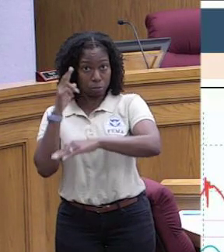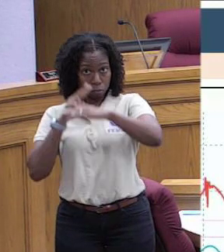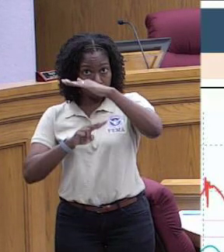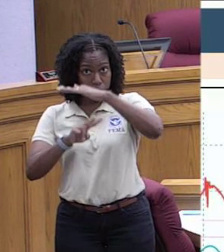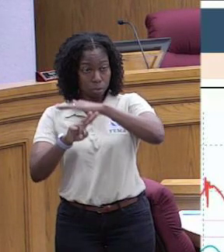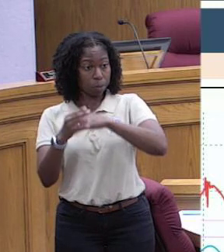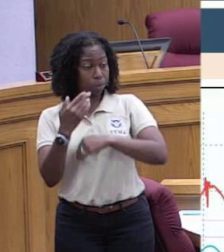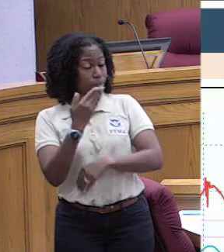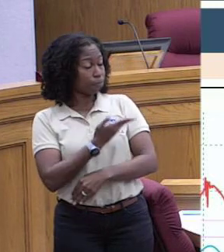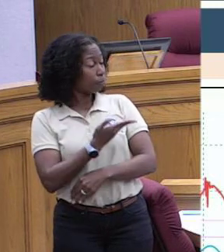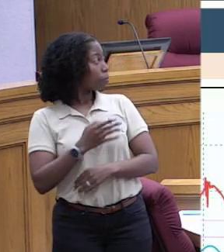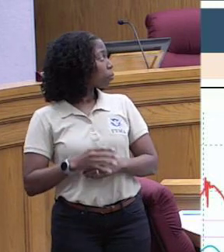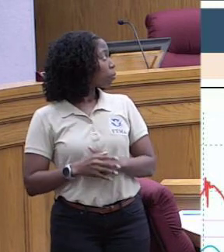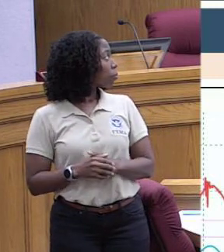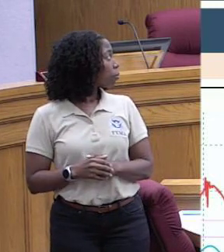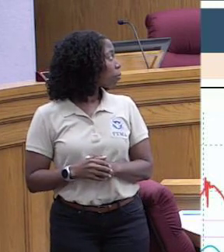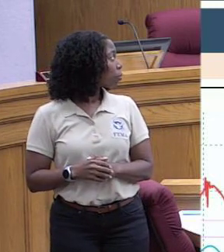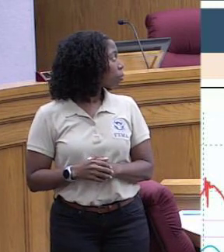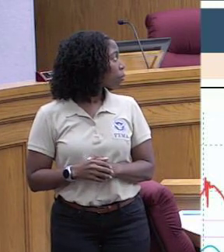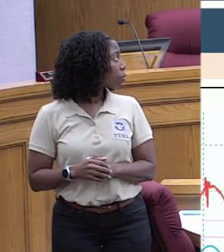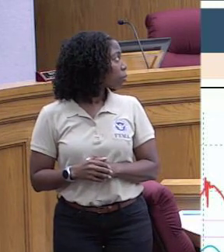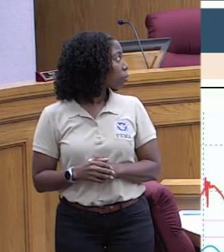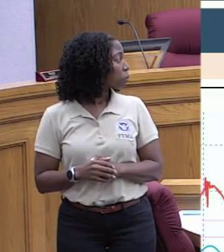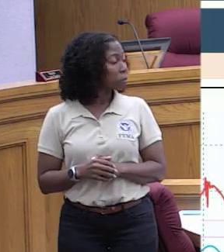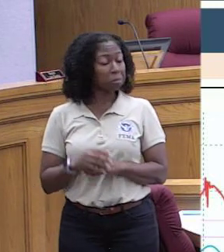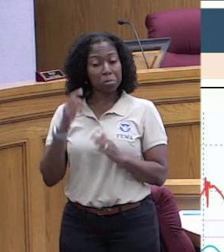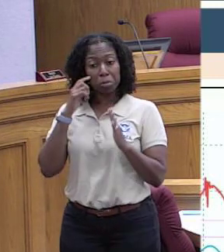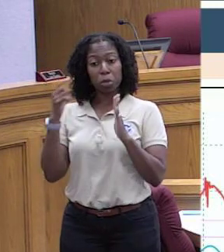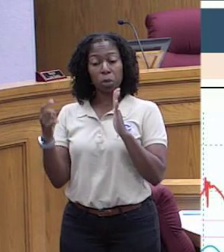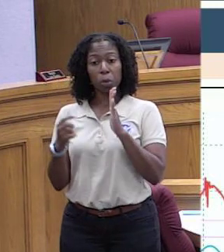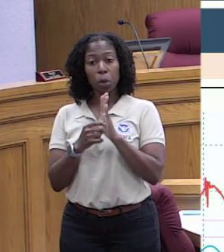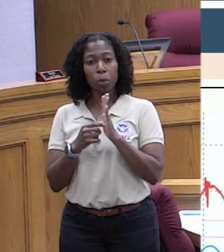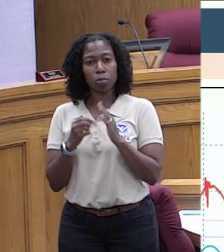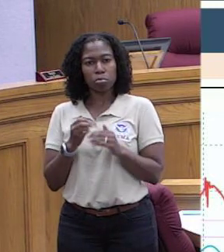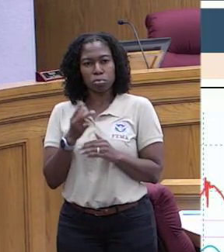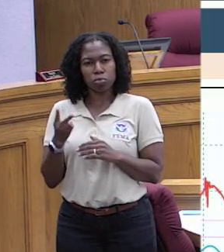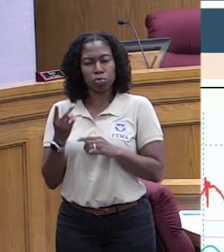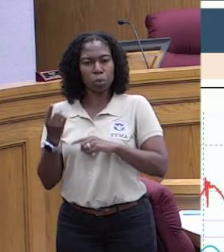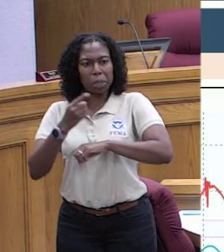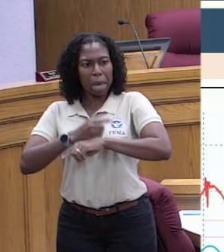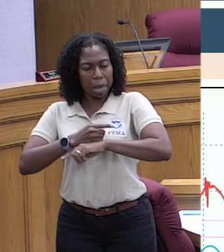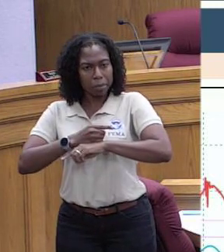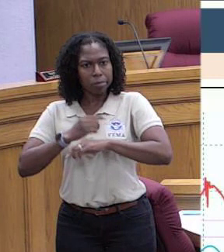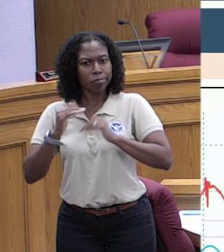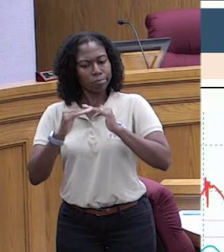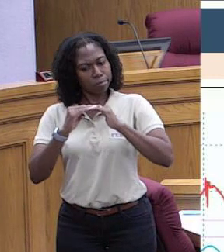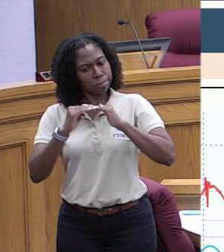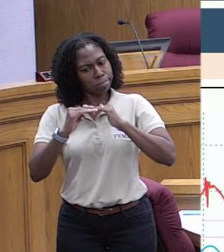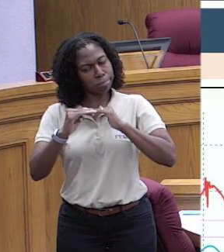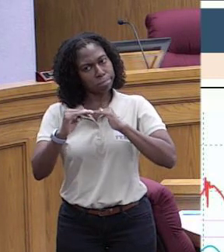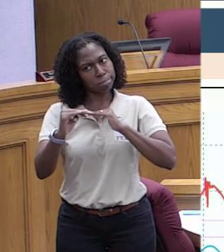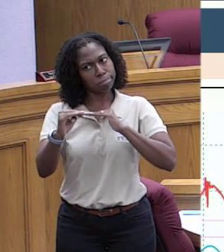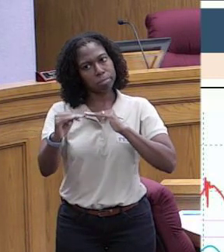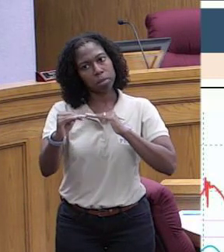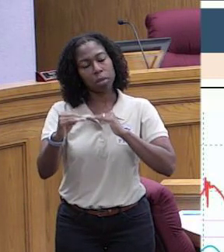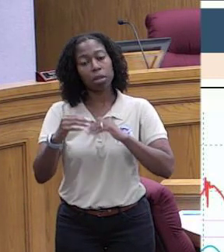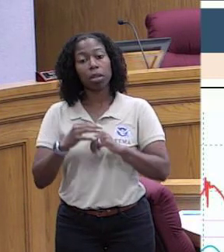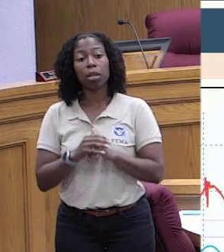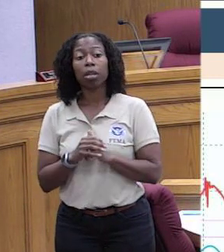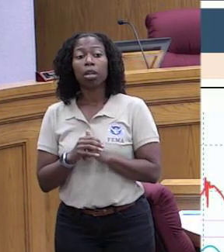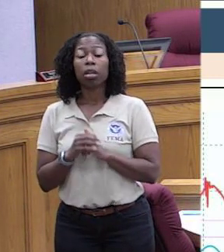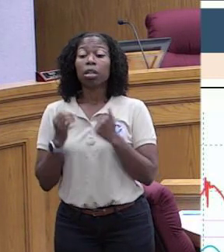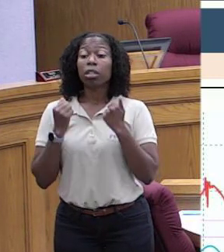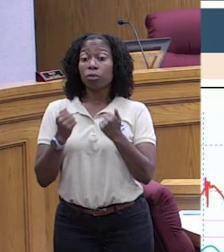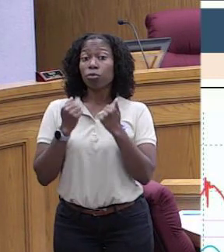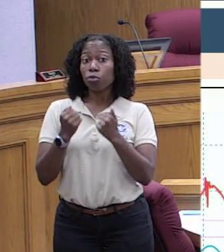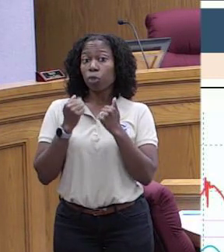And you can see that we're actually keeping it fairly steady over the next several days. For inland locations, even if you're just 10, 20 miles inland, a lot